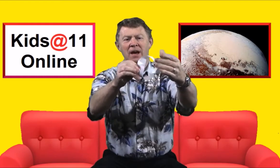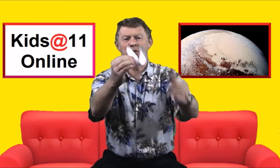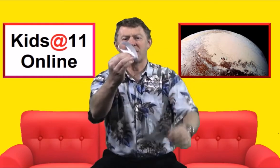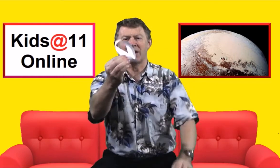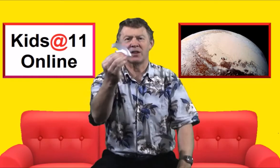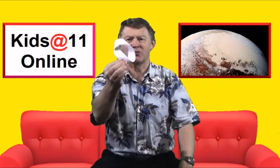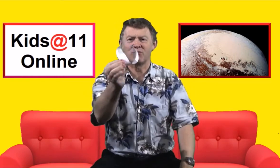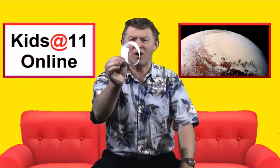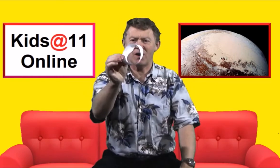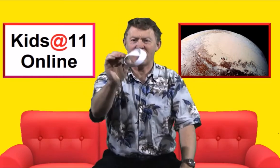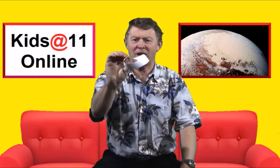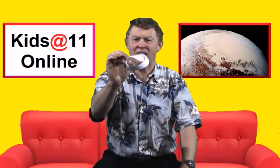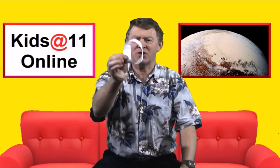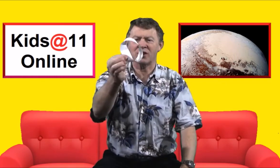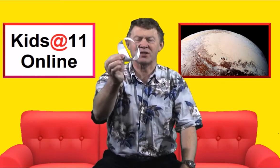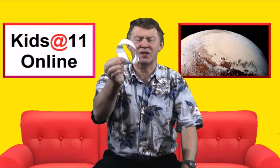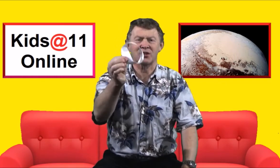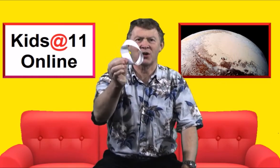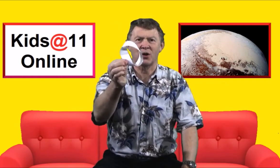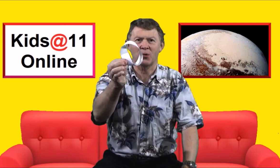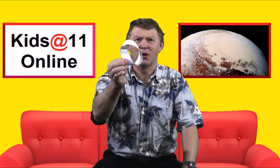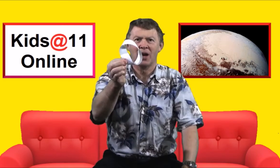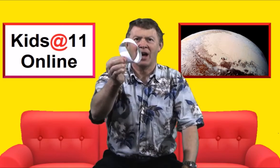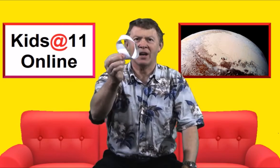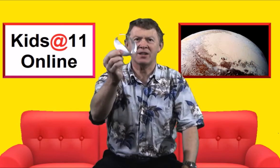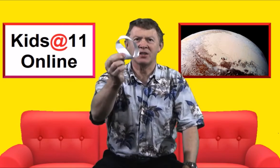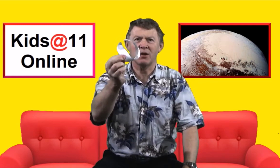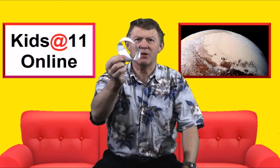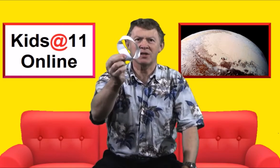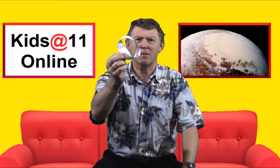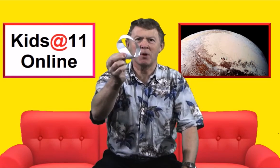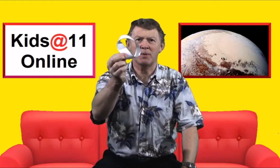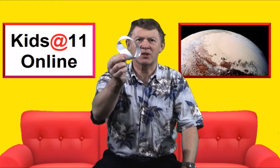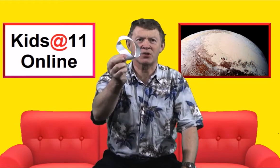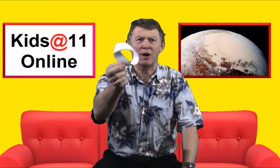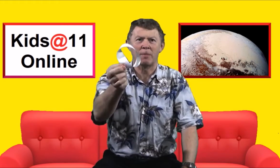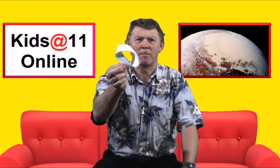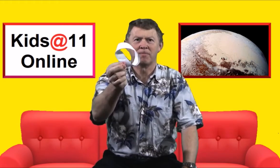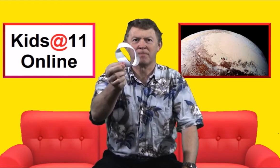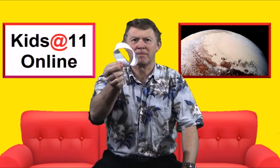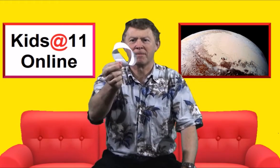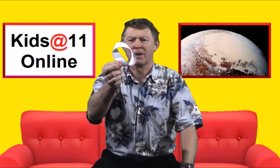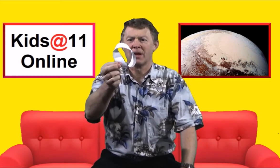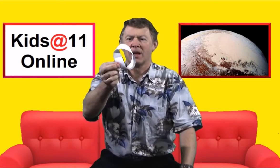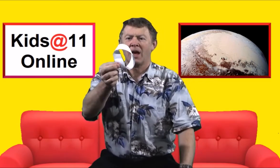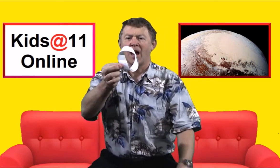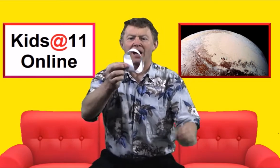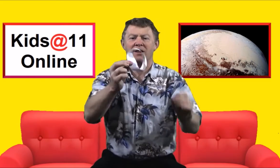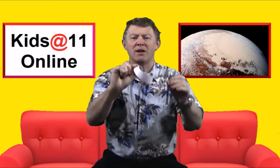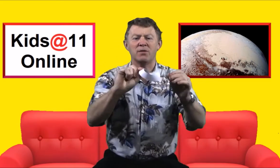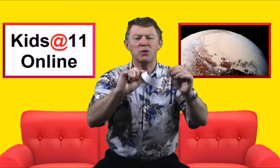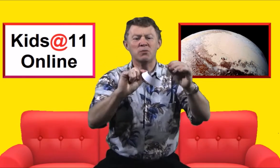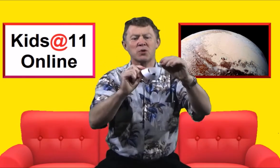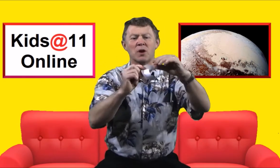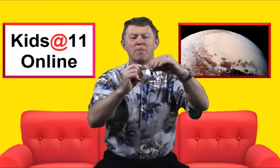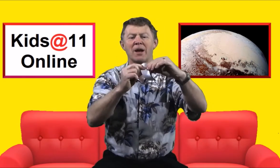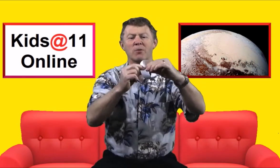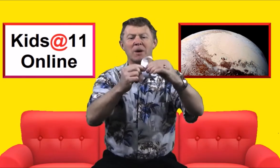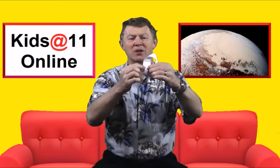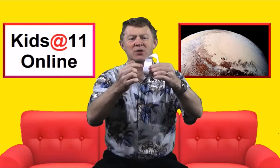And you get this rather interesting circle, and it's known as a Möbius strip. And if you took a pen or